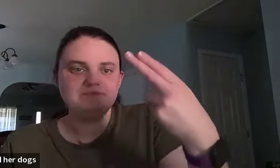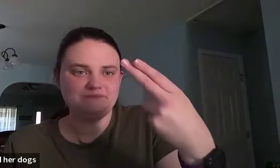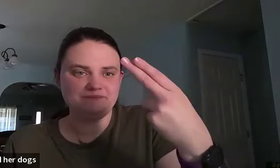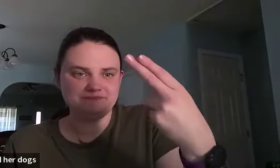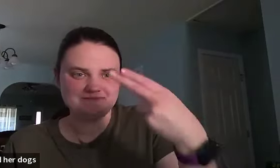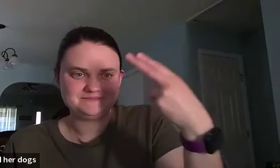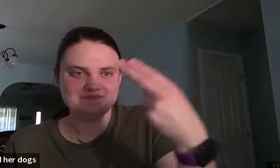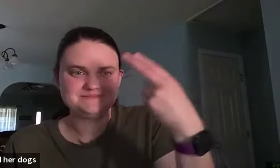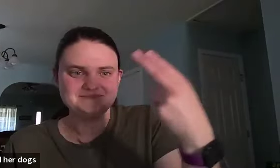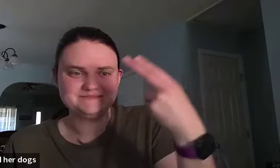Thursday,